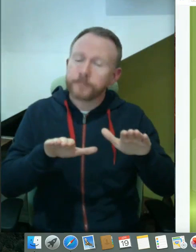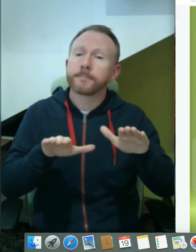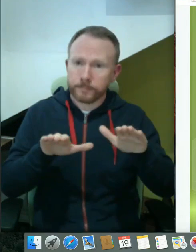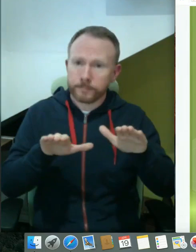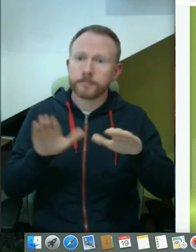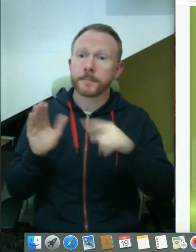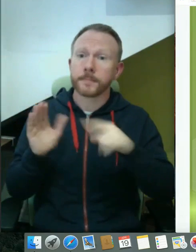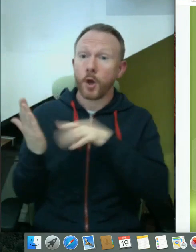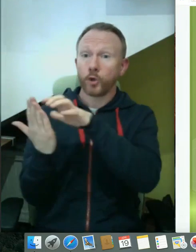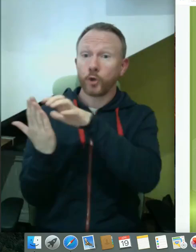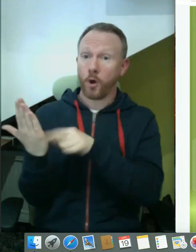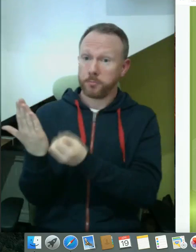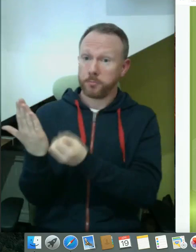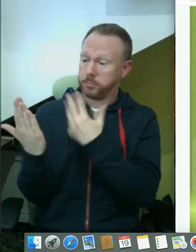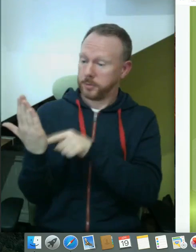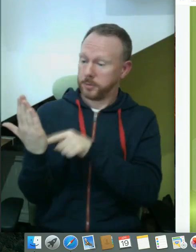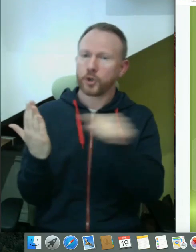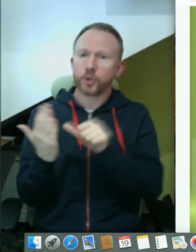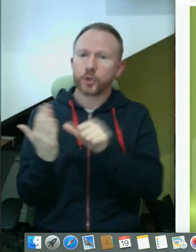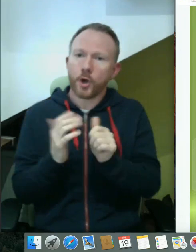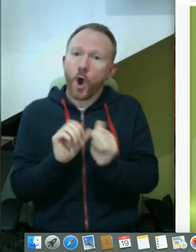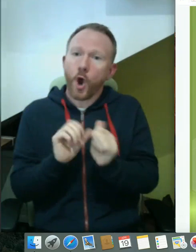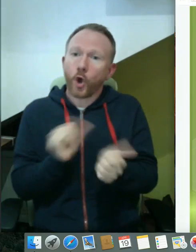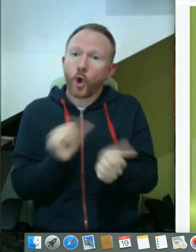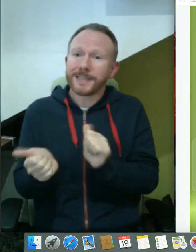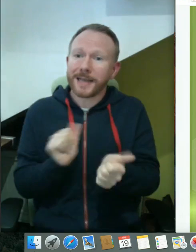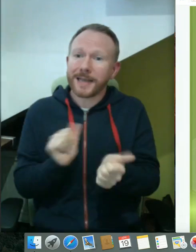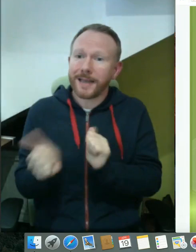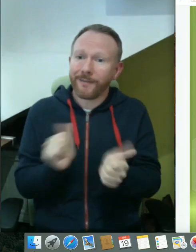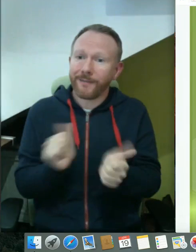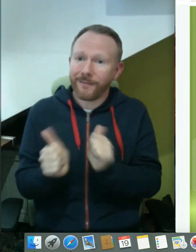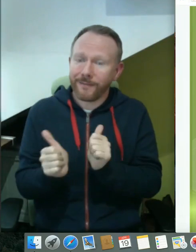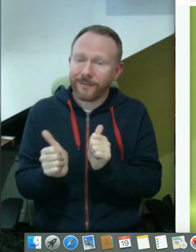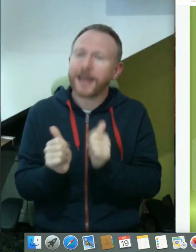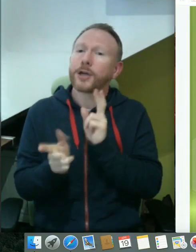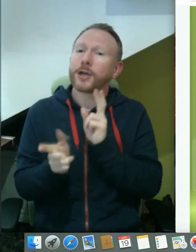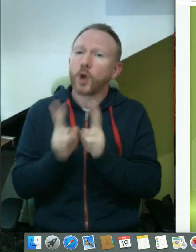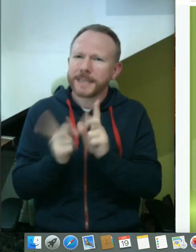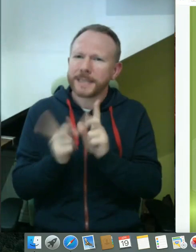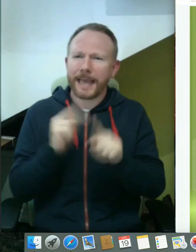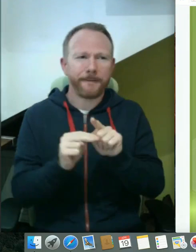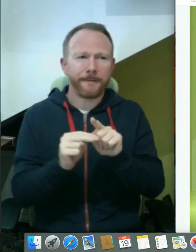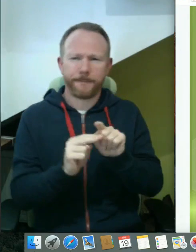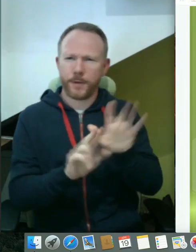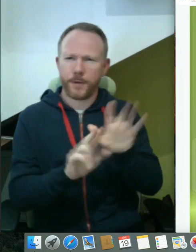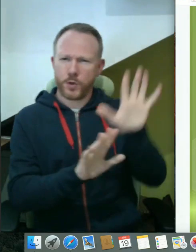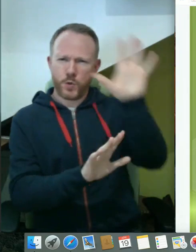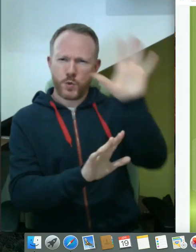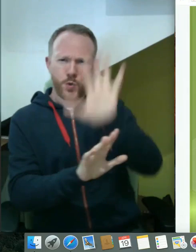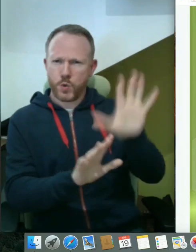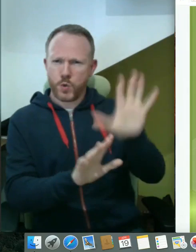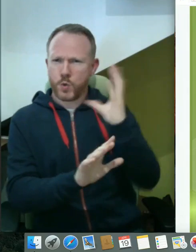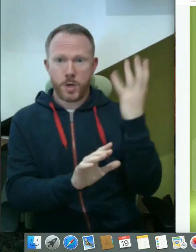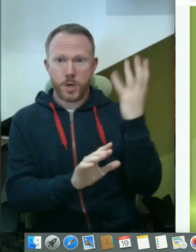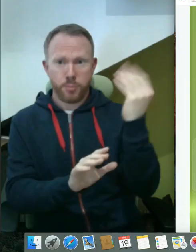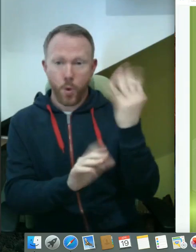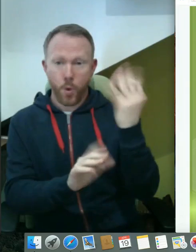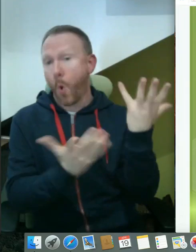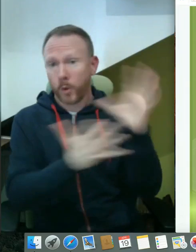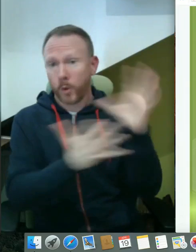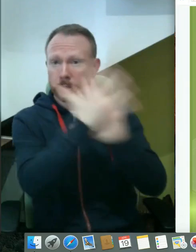being used to deal with complex utterances. And the document really impresses upon